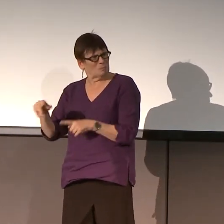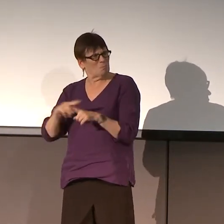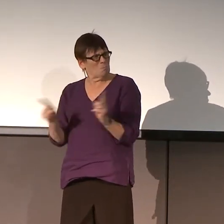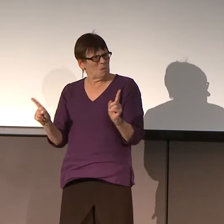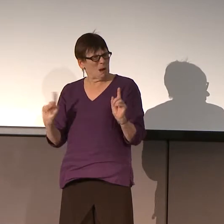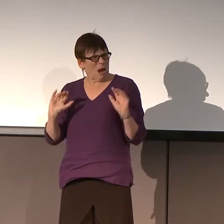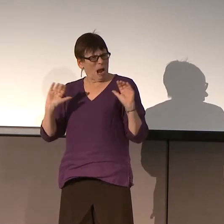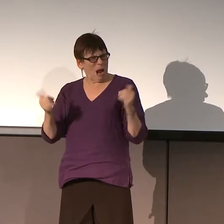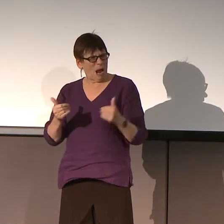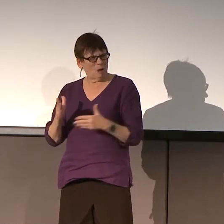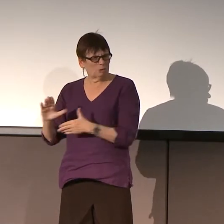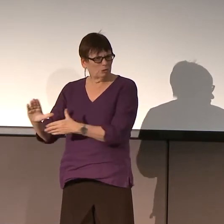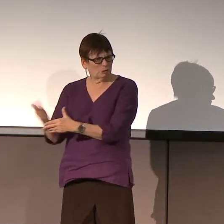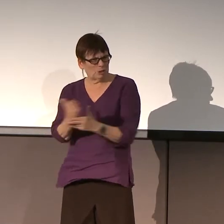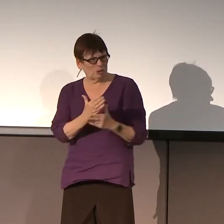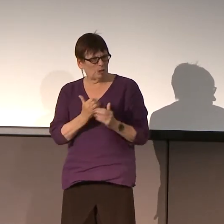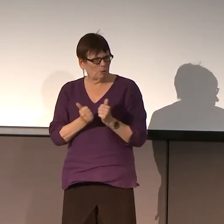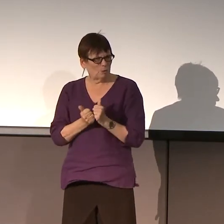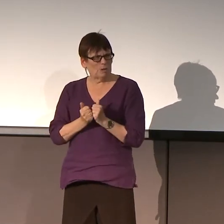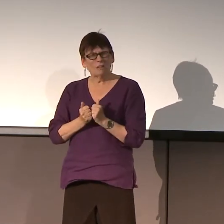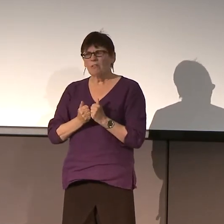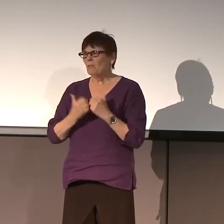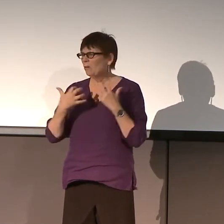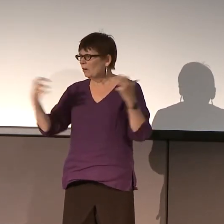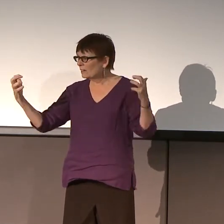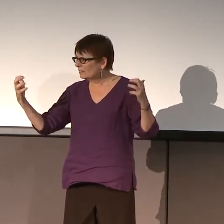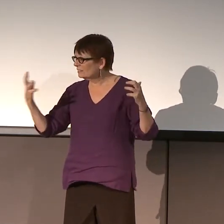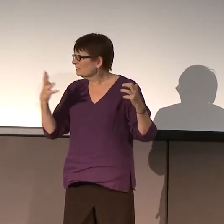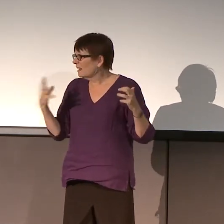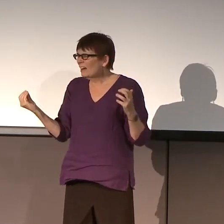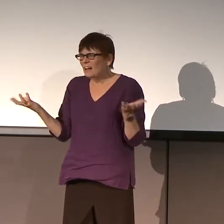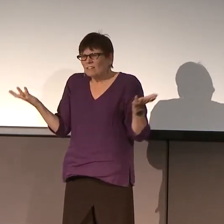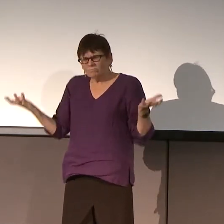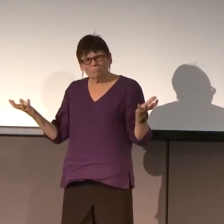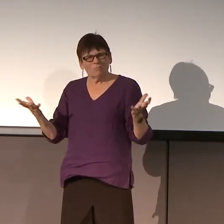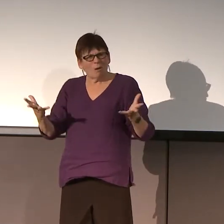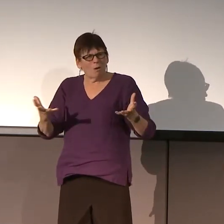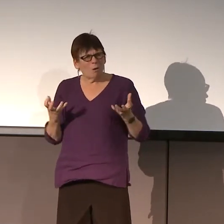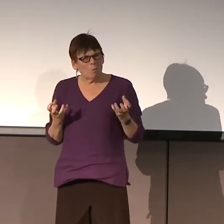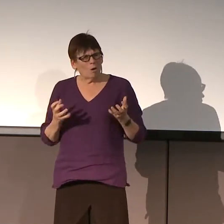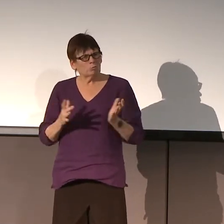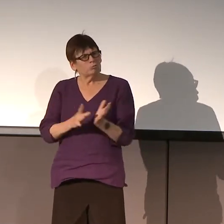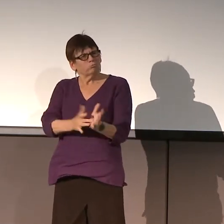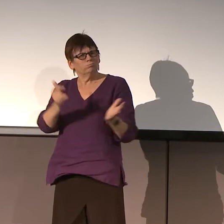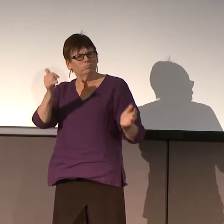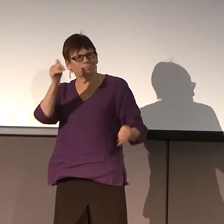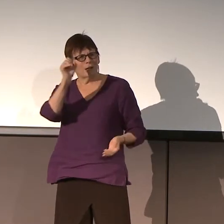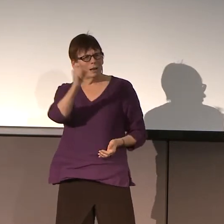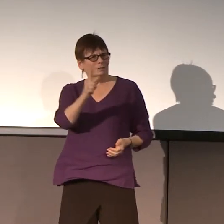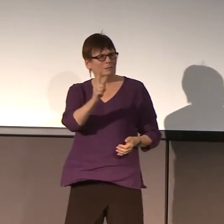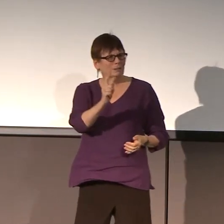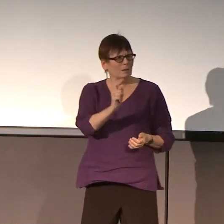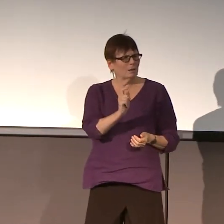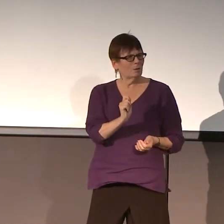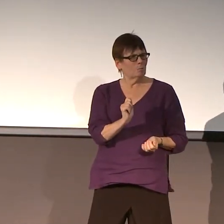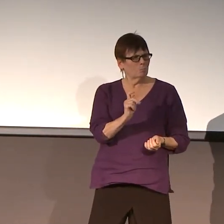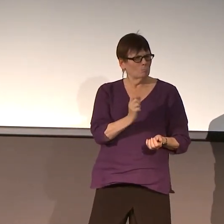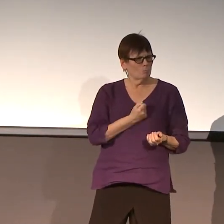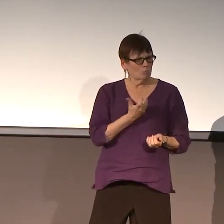bit about my work. I started writing English poetry, and I wondered how to share it with an audience. And I wanted to take